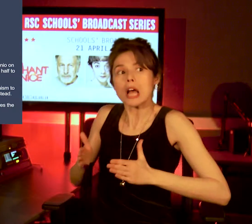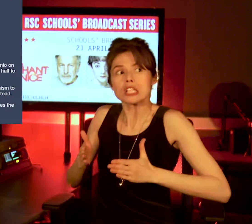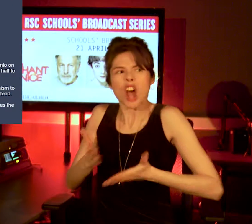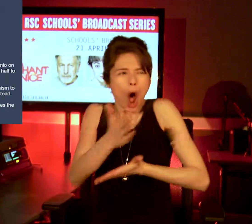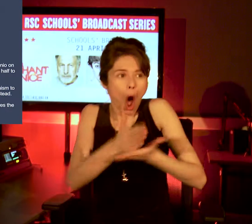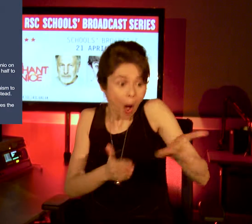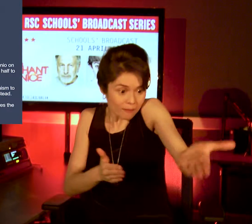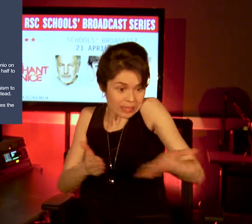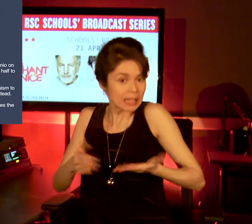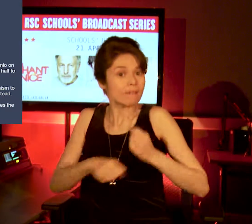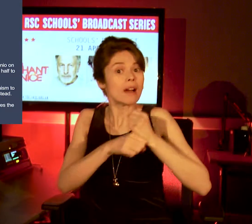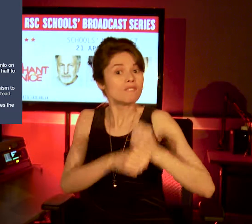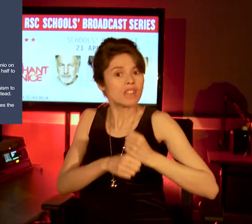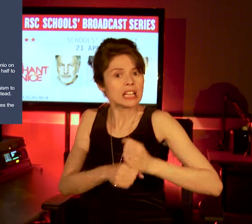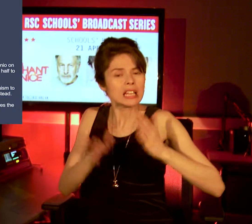and half to the state.